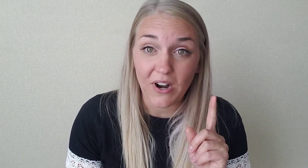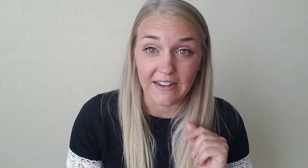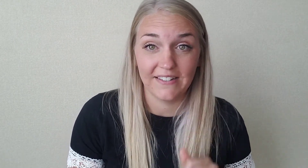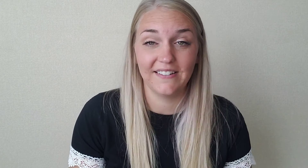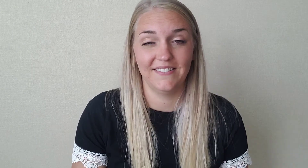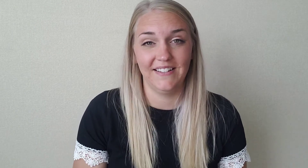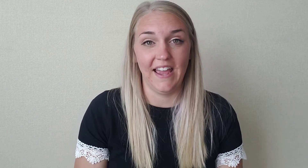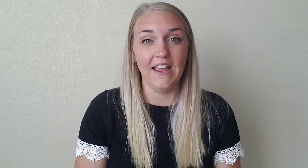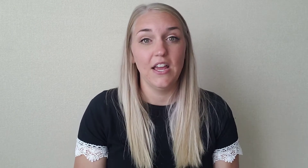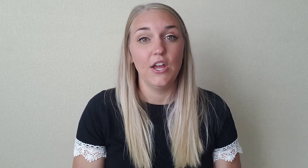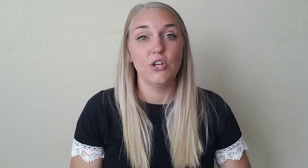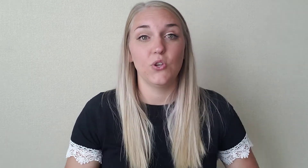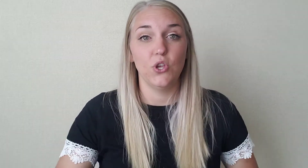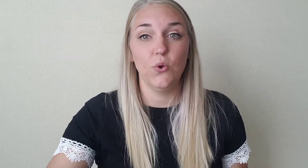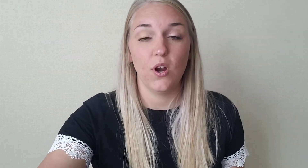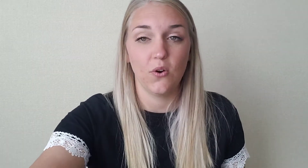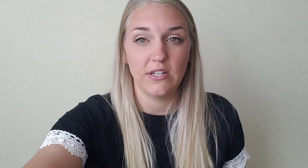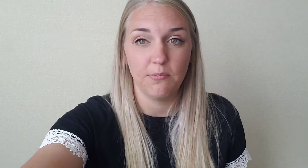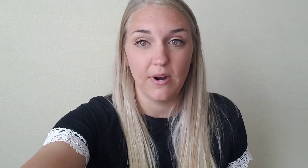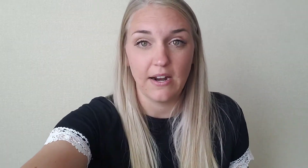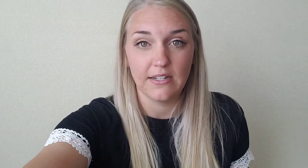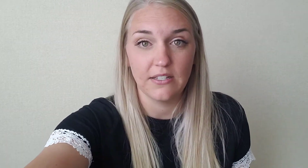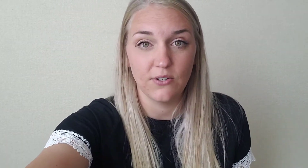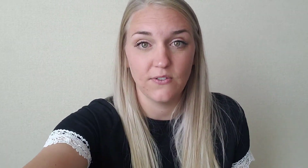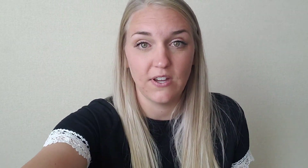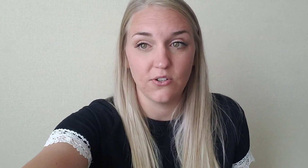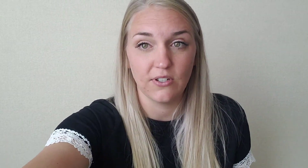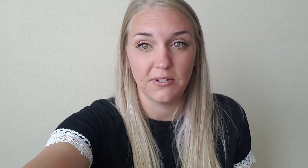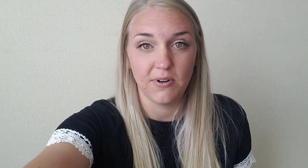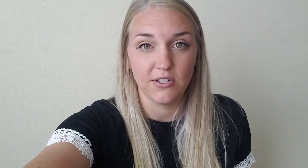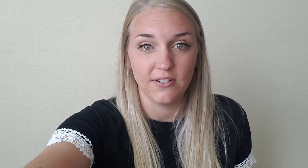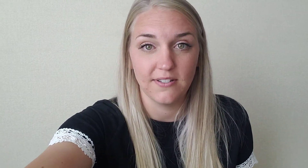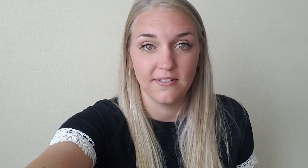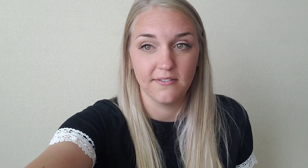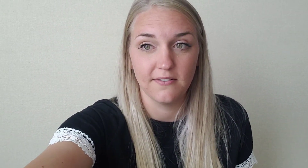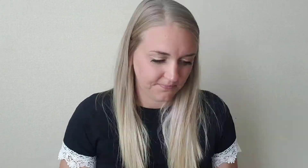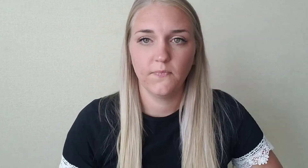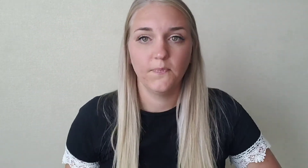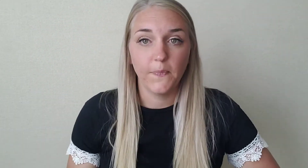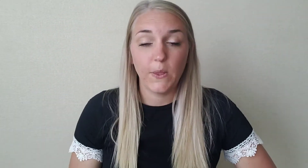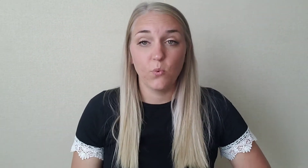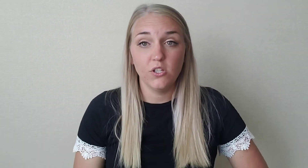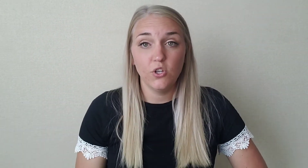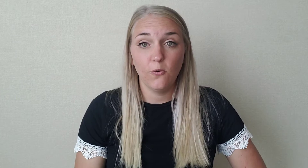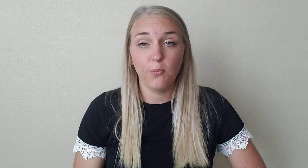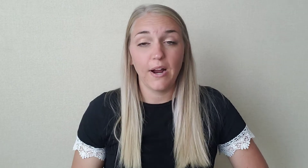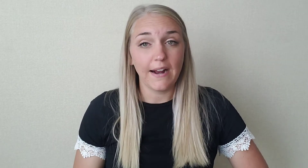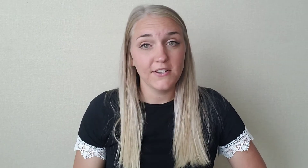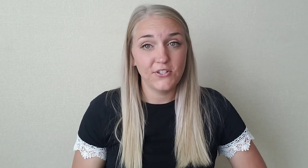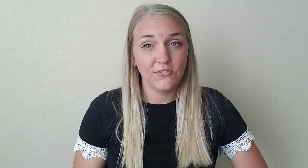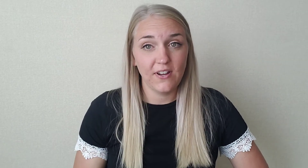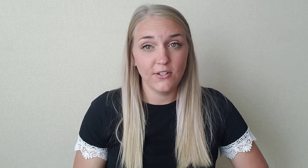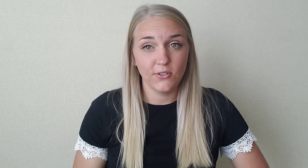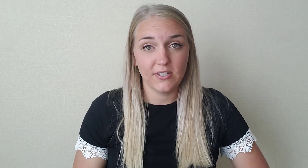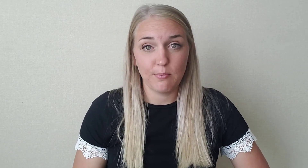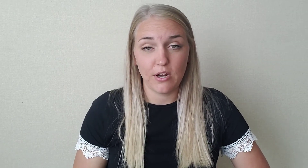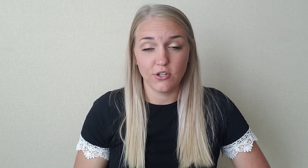right, okay? So you are going to practice those facial expressions. Once you have practiced your facial